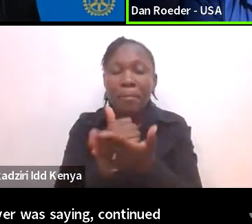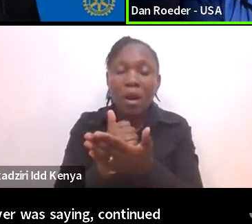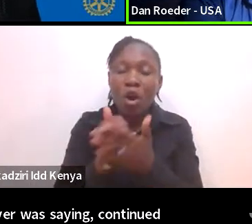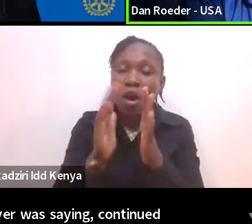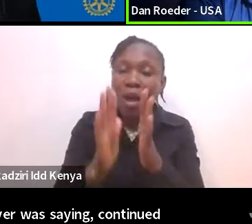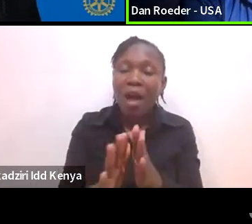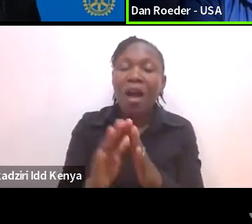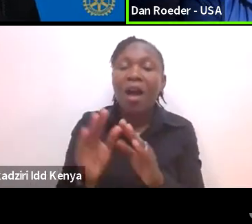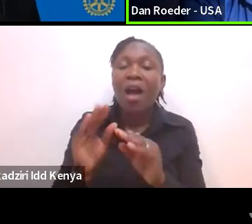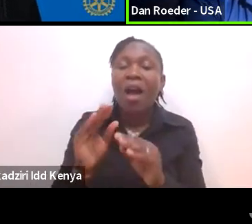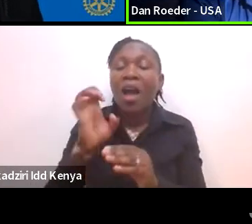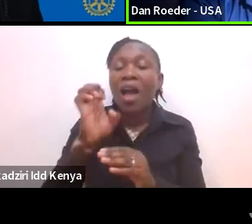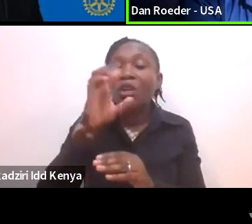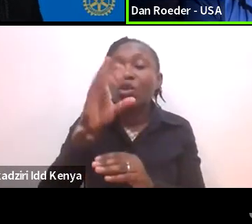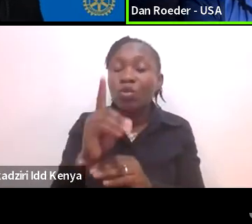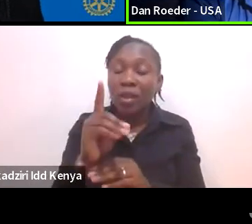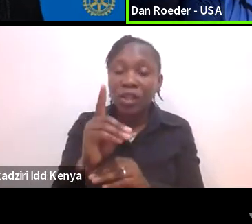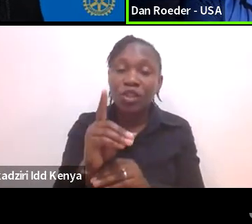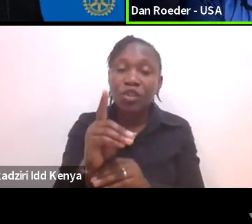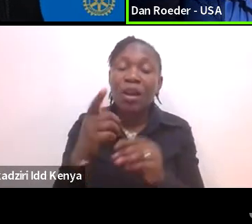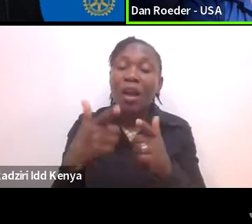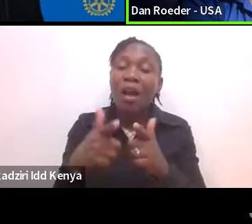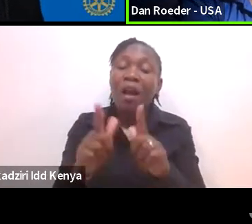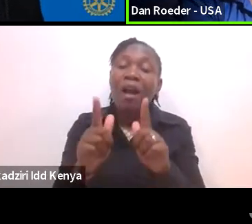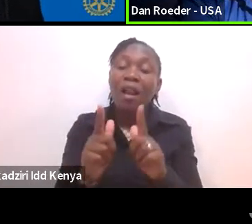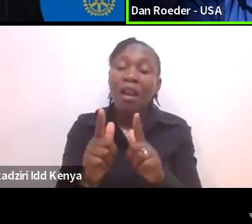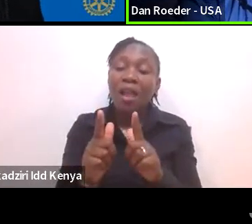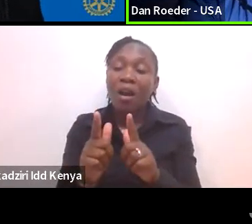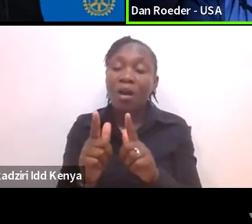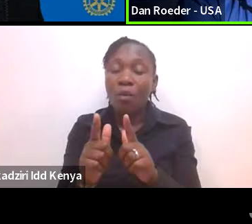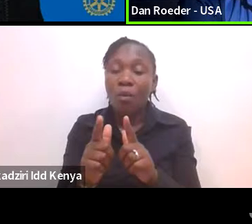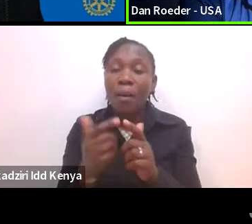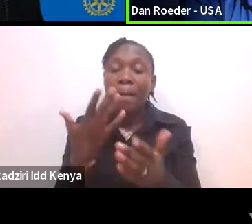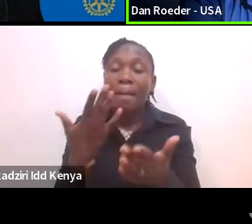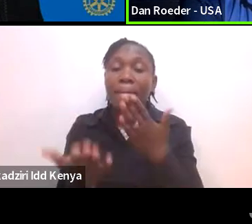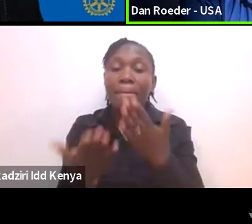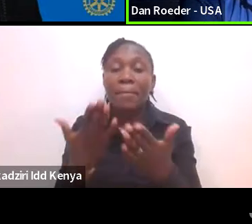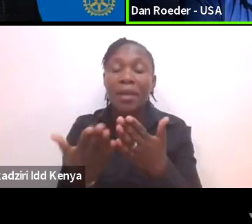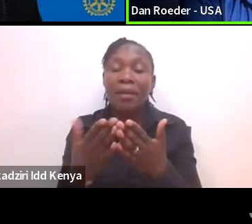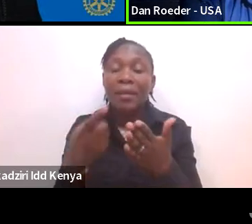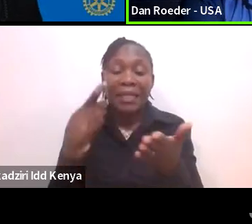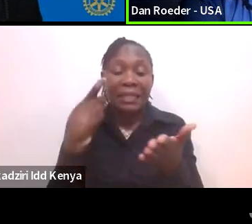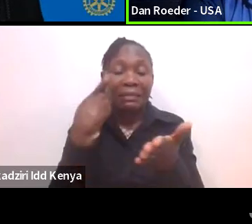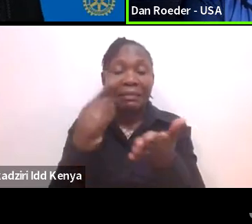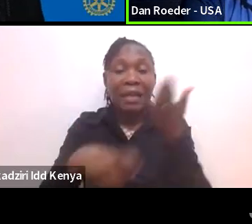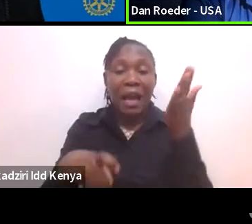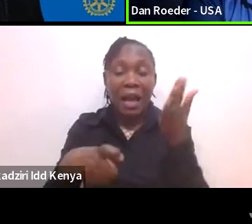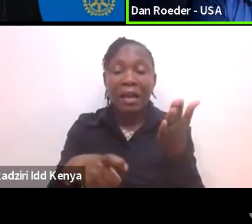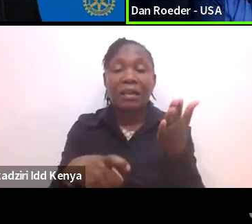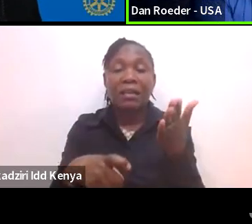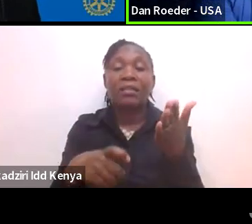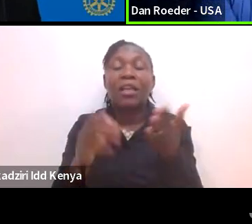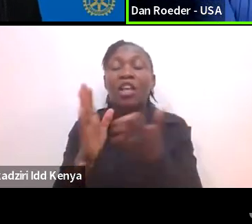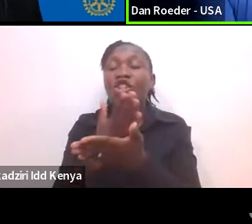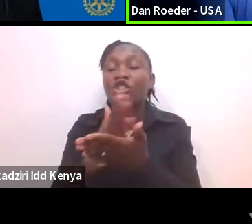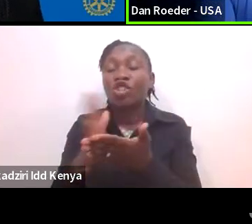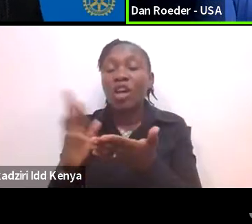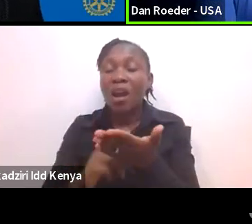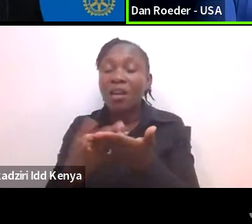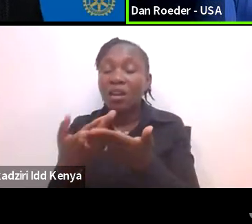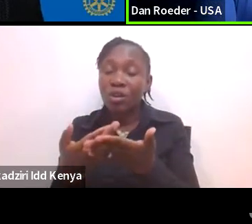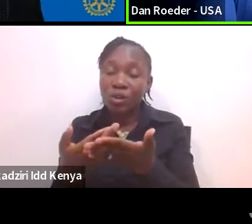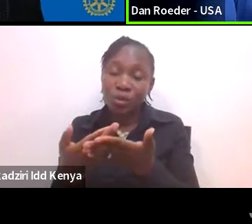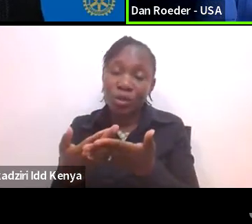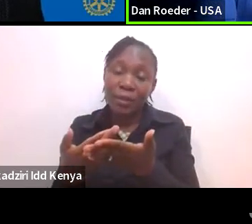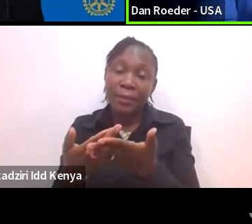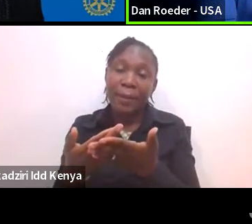of resources, allowing for maybe even tax implications of sharing resources, and being able to